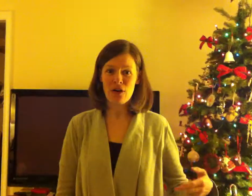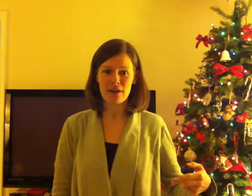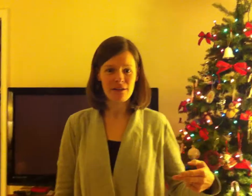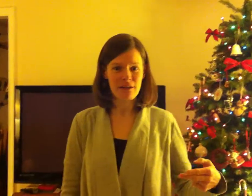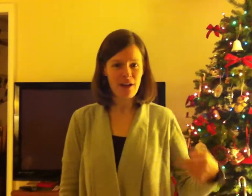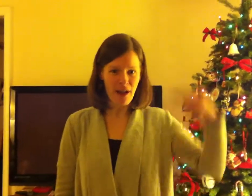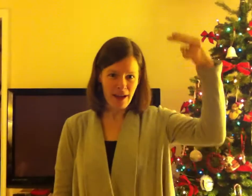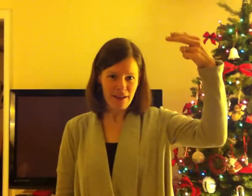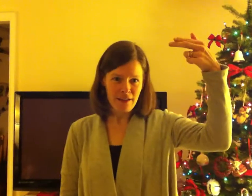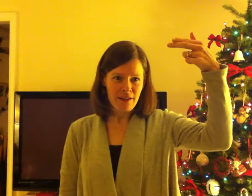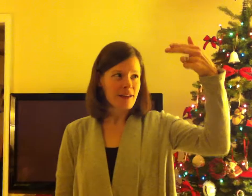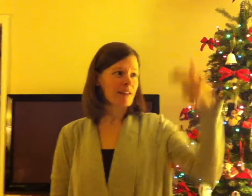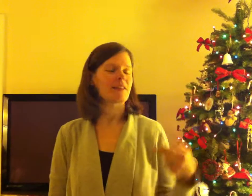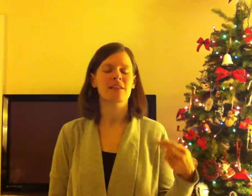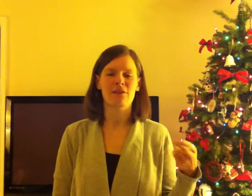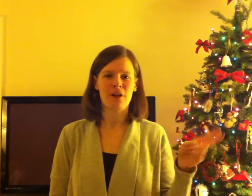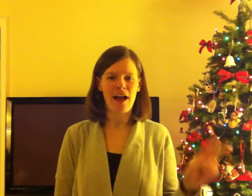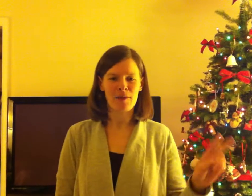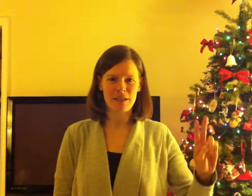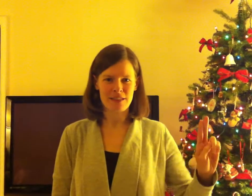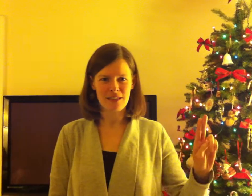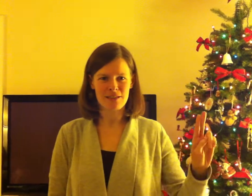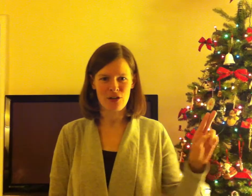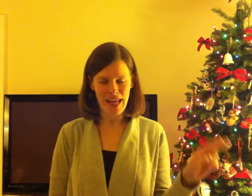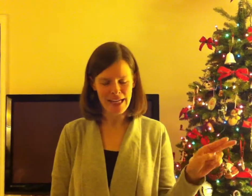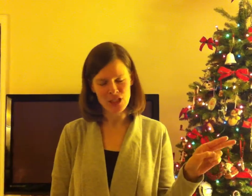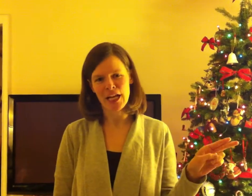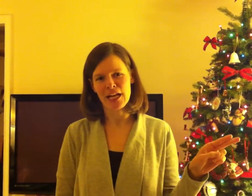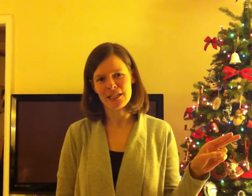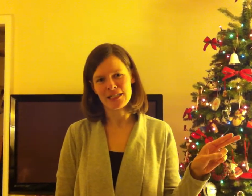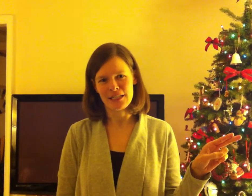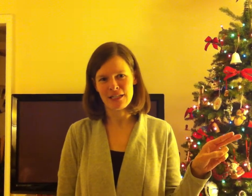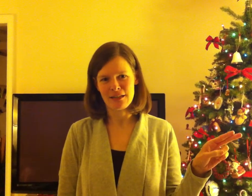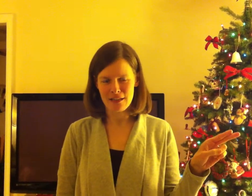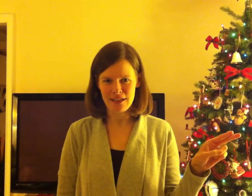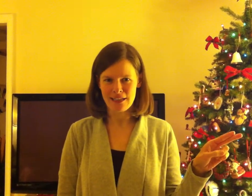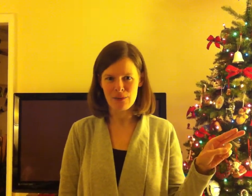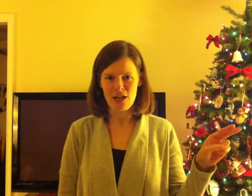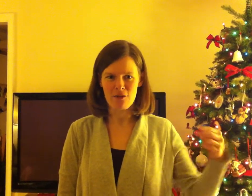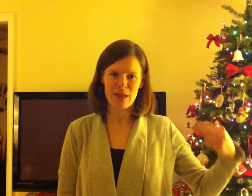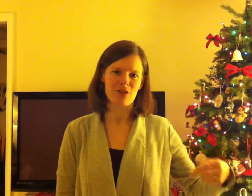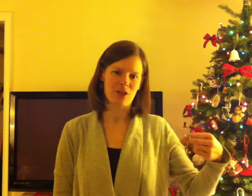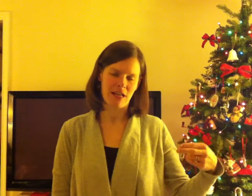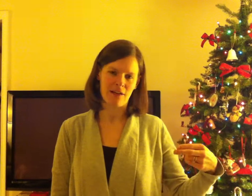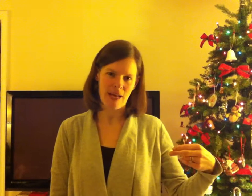on high. This is a sign for high because this is your H hand in the sign language alphabet. So you're taking your H